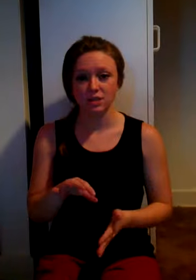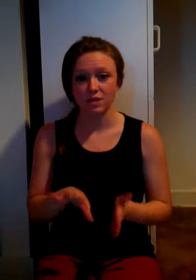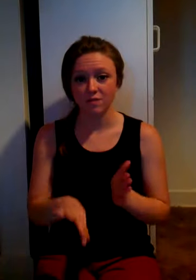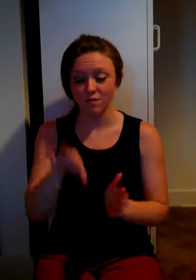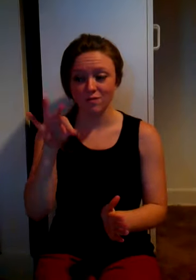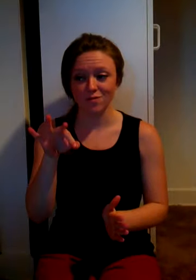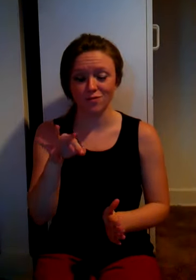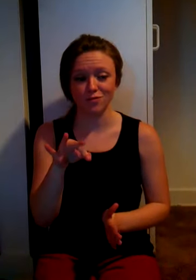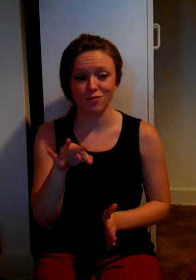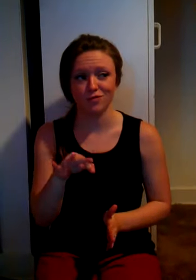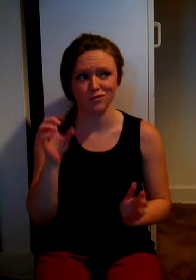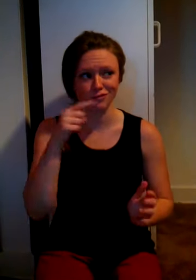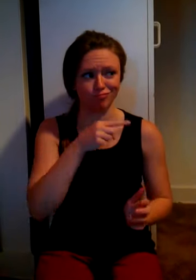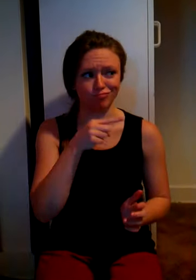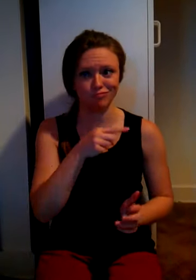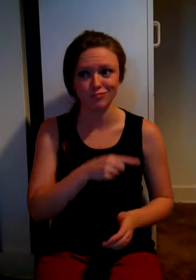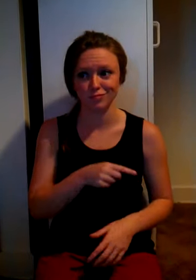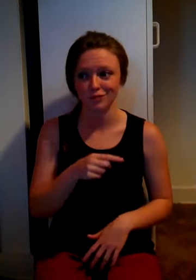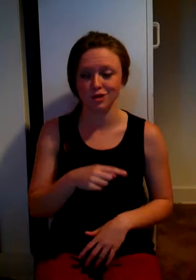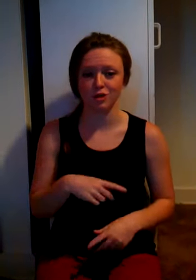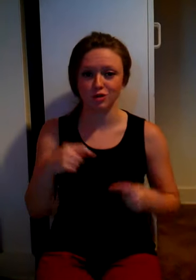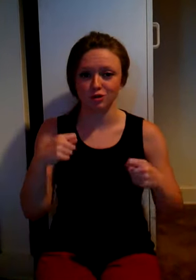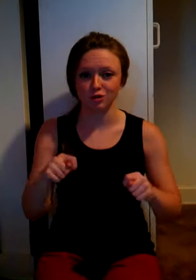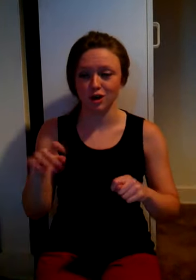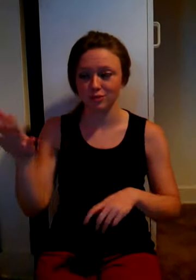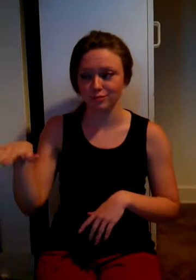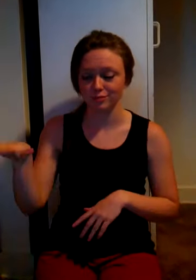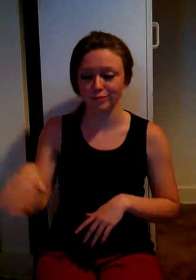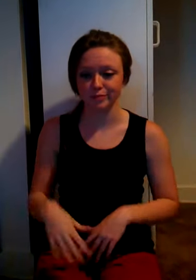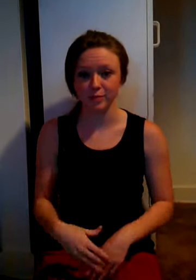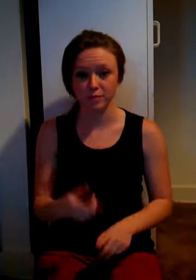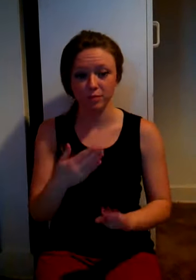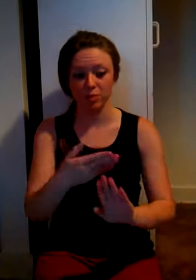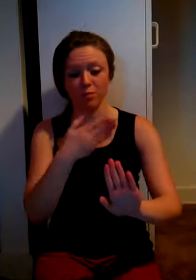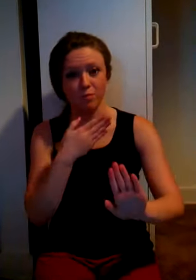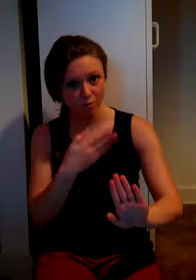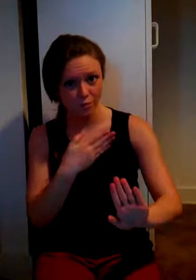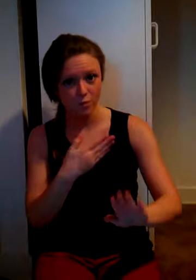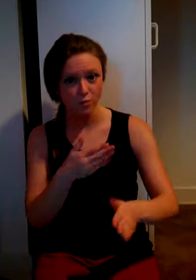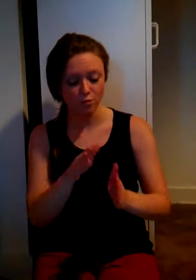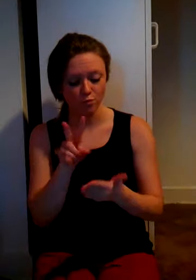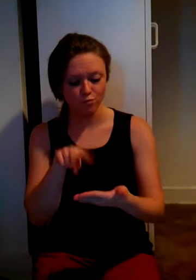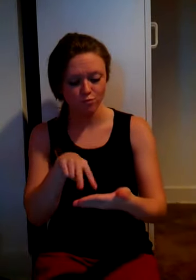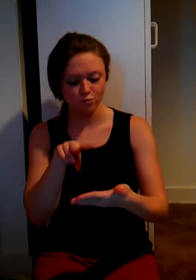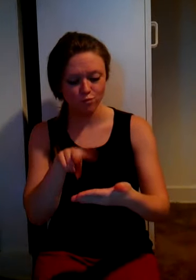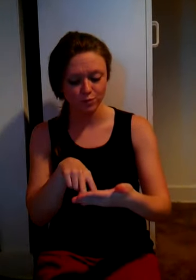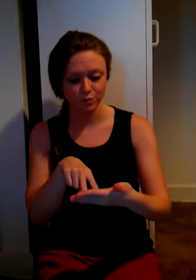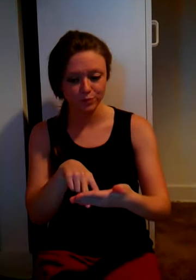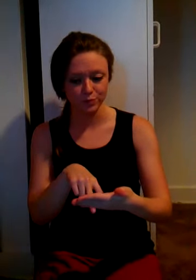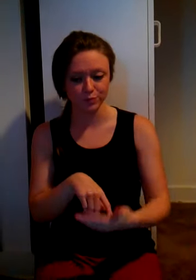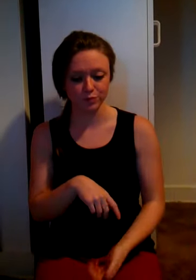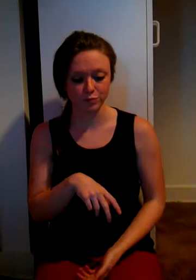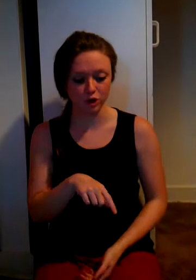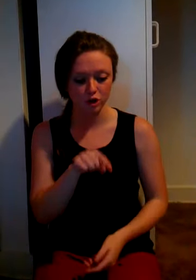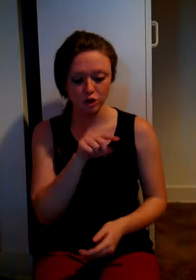doesn't work. Okay? But before we read, we're going to go ahead and we're going to look at a couple of tricky words that you might find as you read. So would you please turn